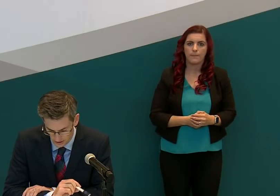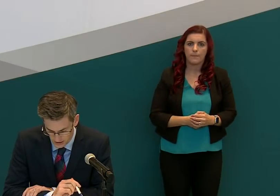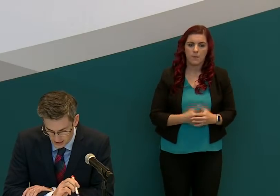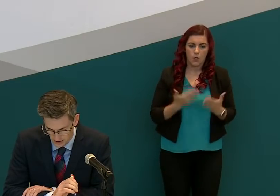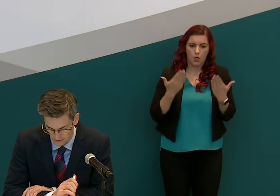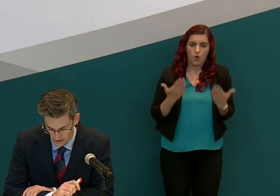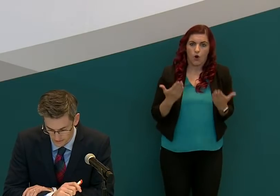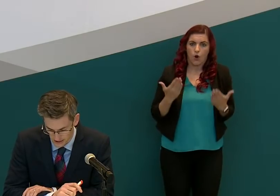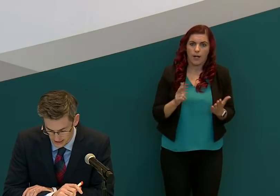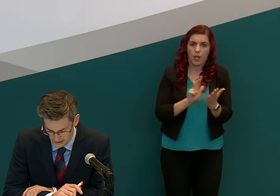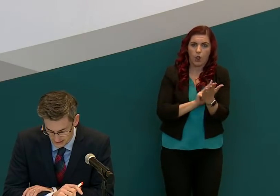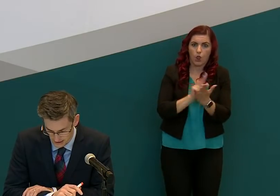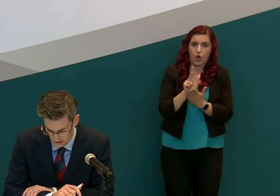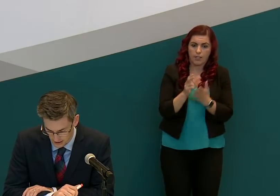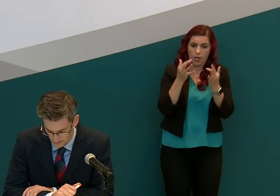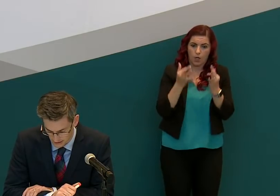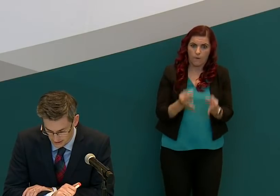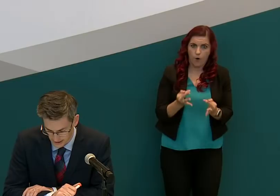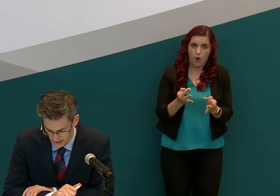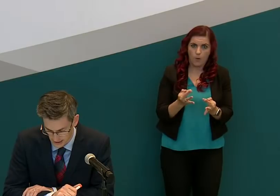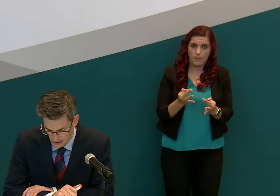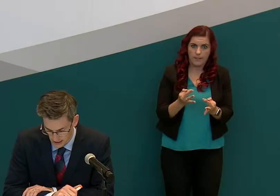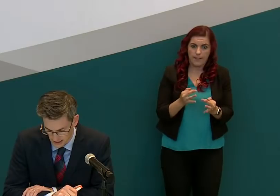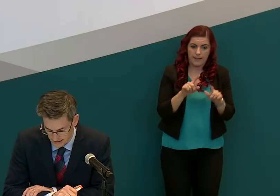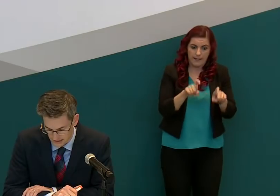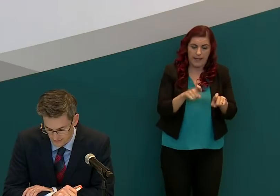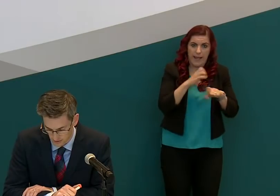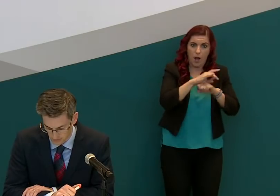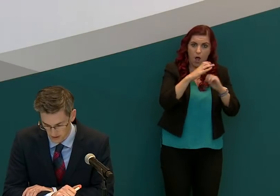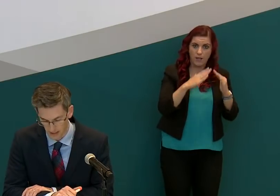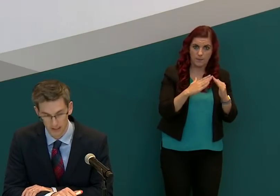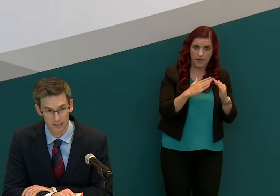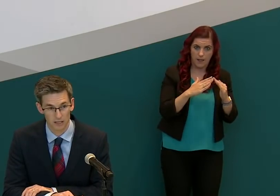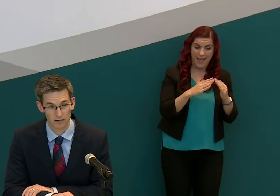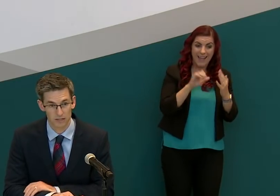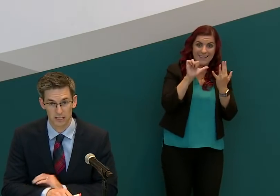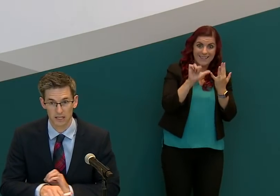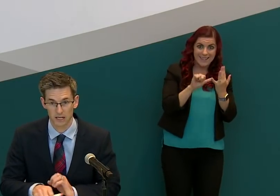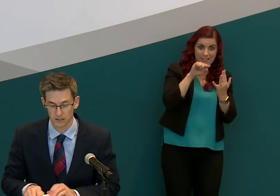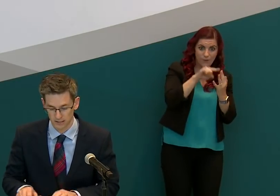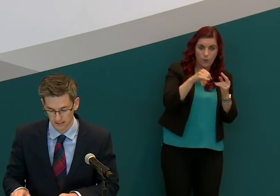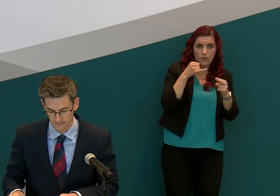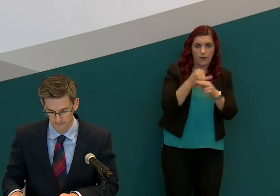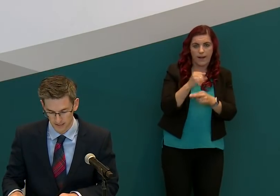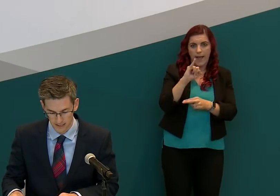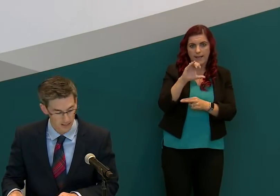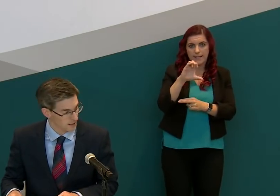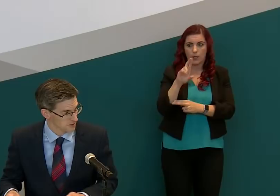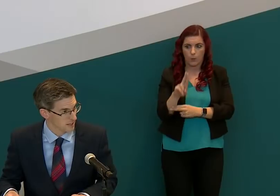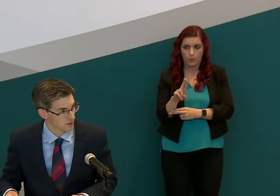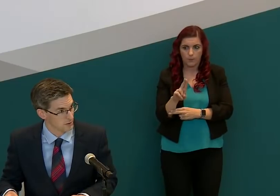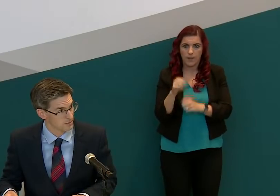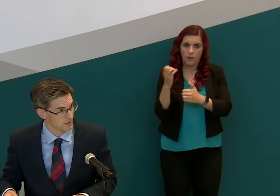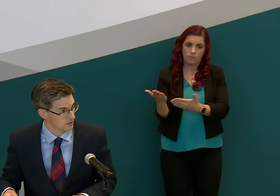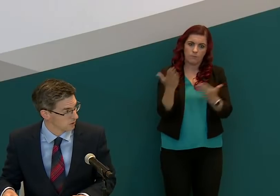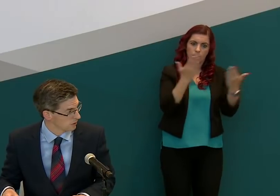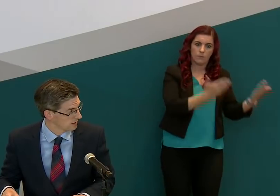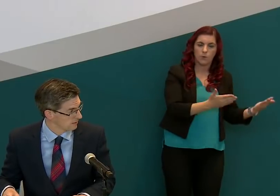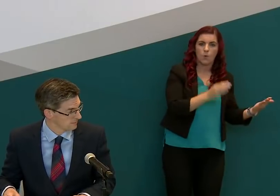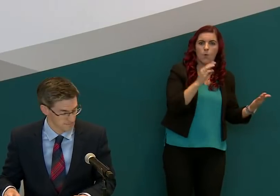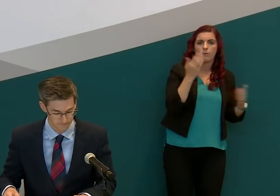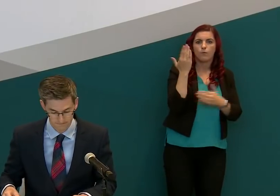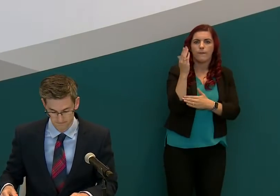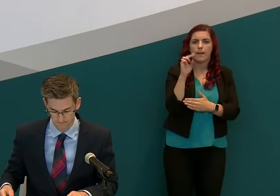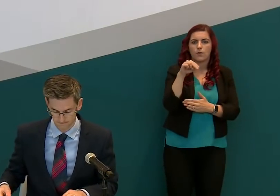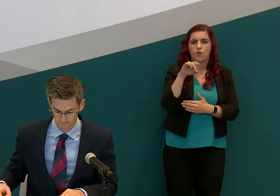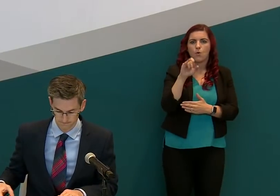currently 13 confirmed cases in our hospitals, 6 of whom are in our critical care units. I'll just hand over to Professor Nolan